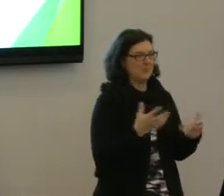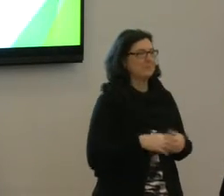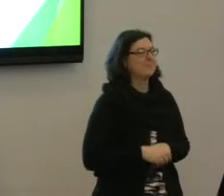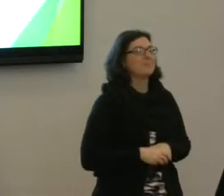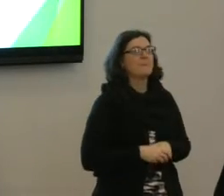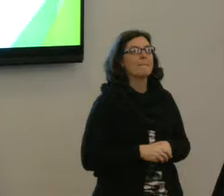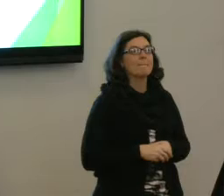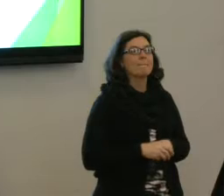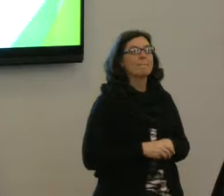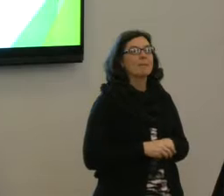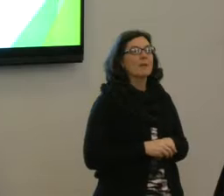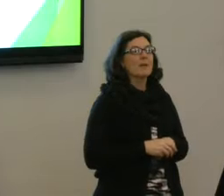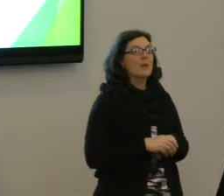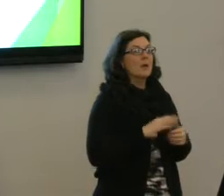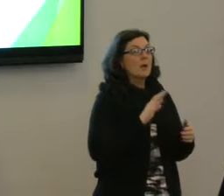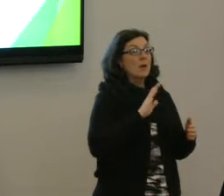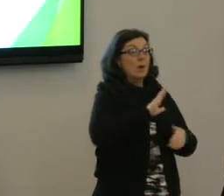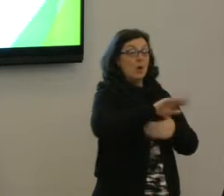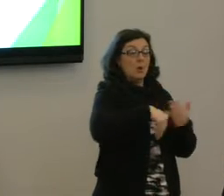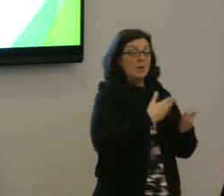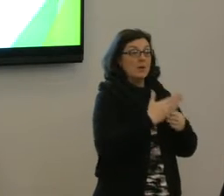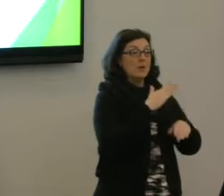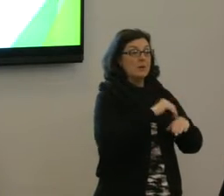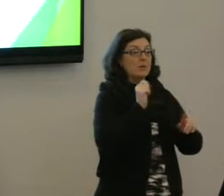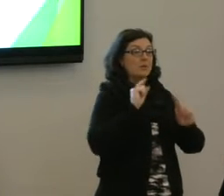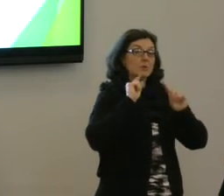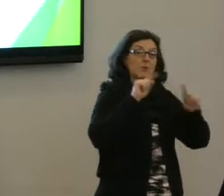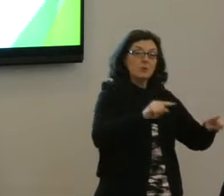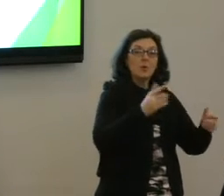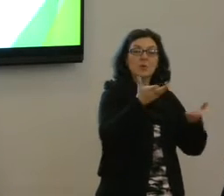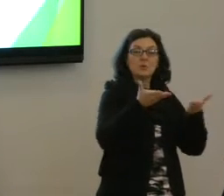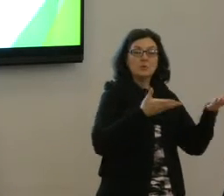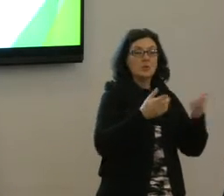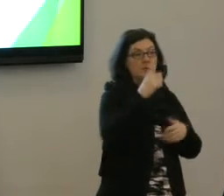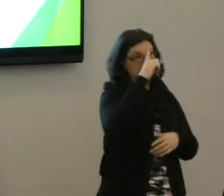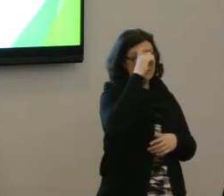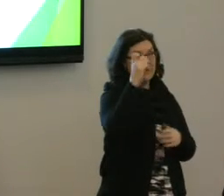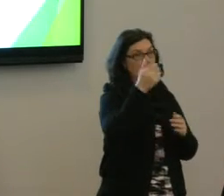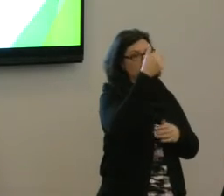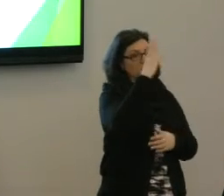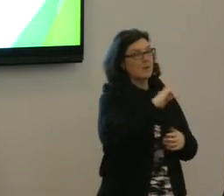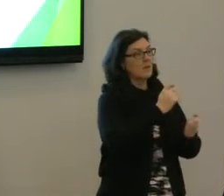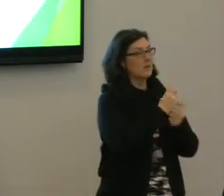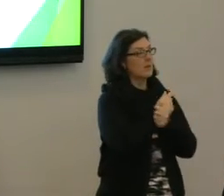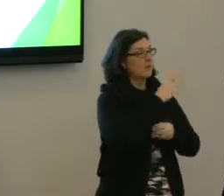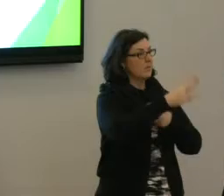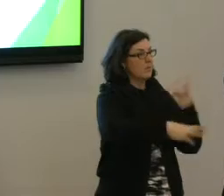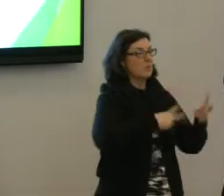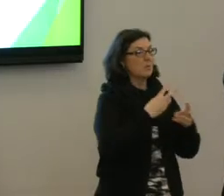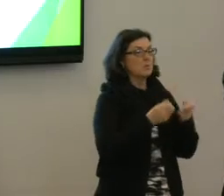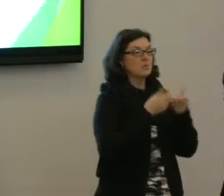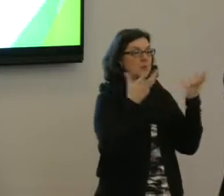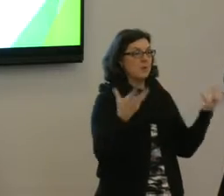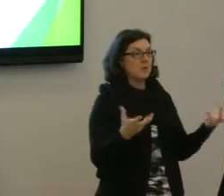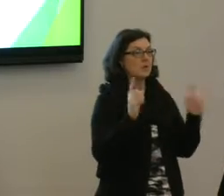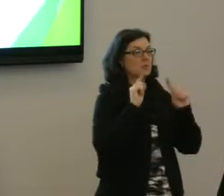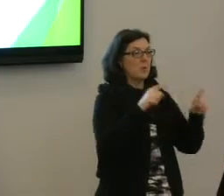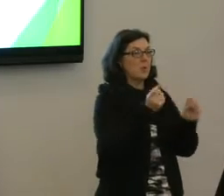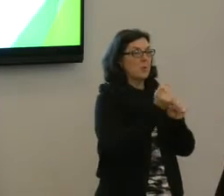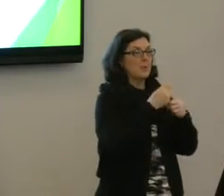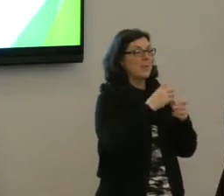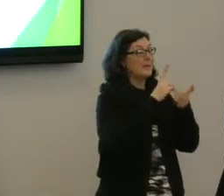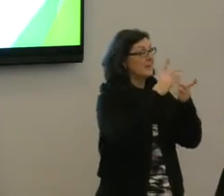all called to go forth and serve the Great Commission? For God so loved the world, go out and make disciples